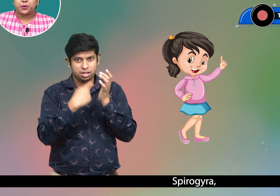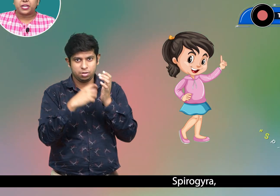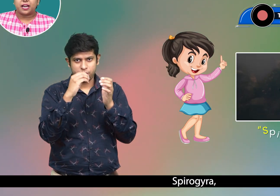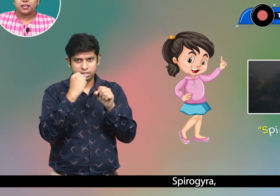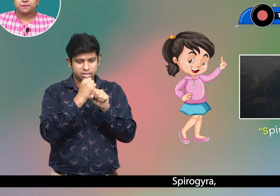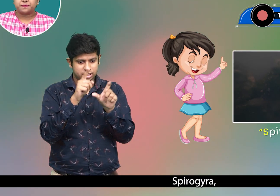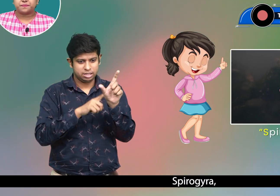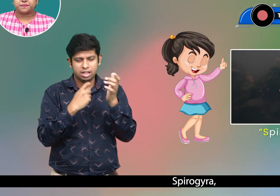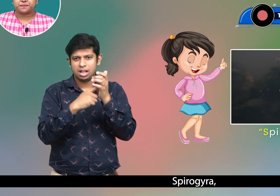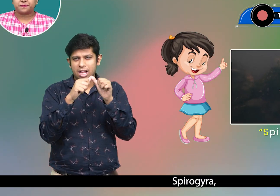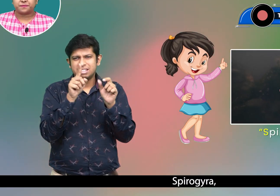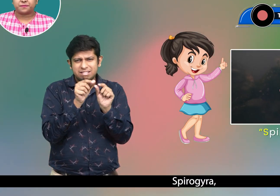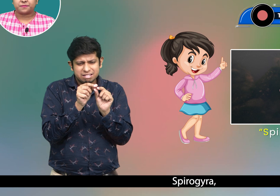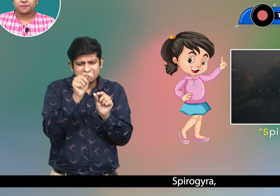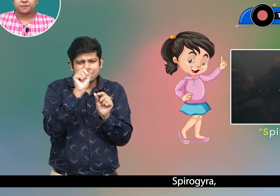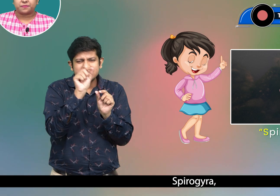Spirogyra,